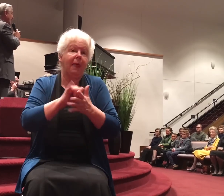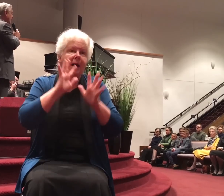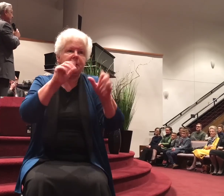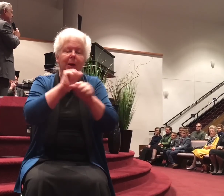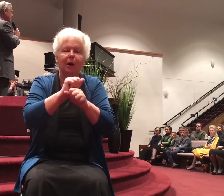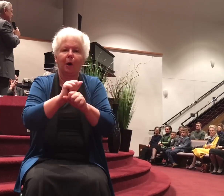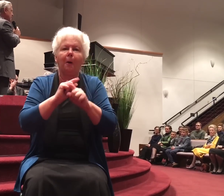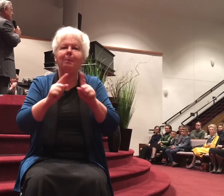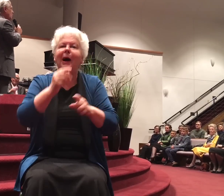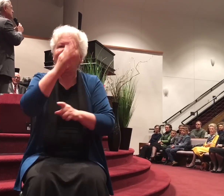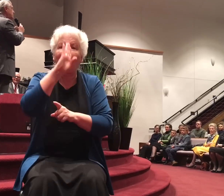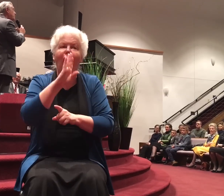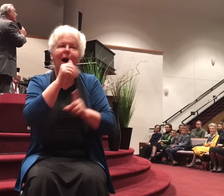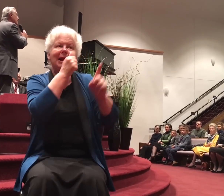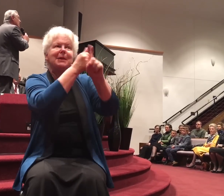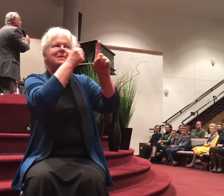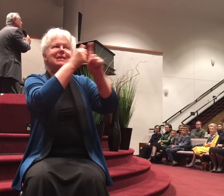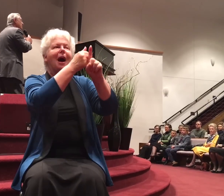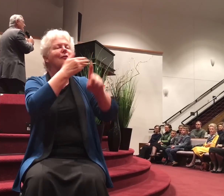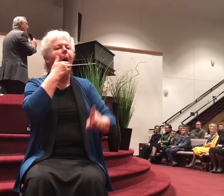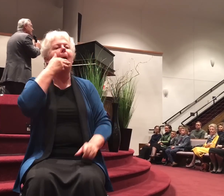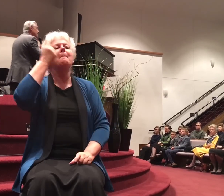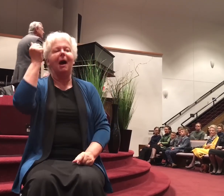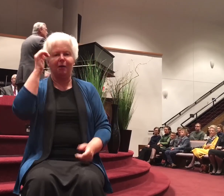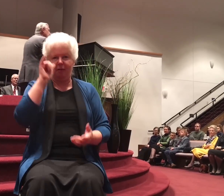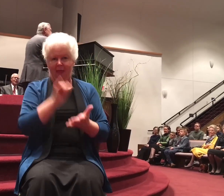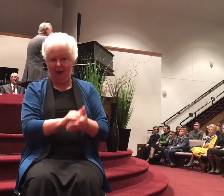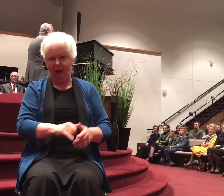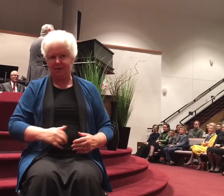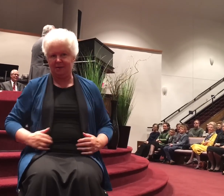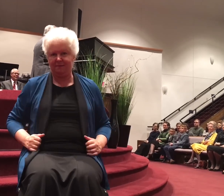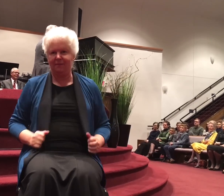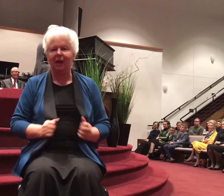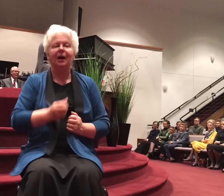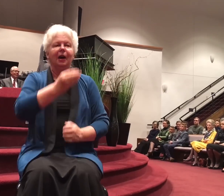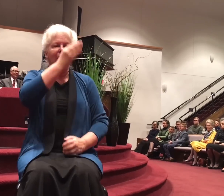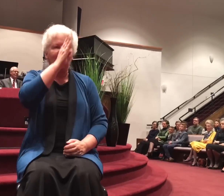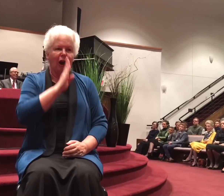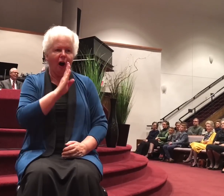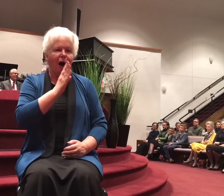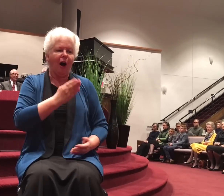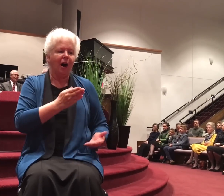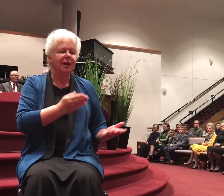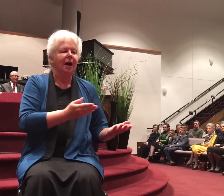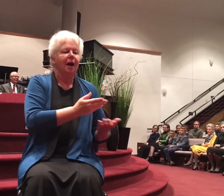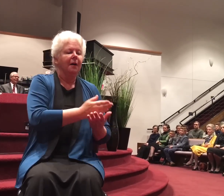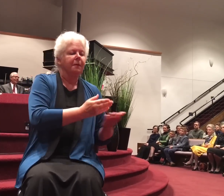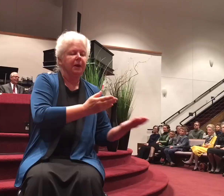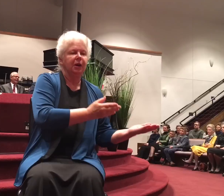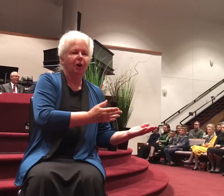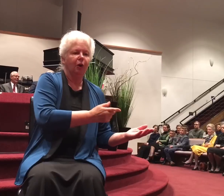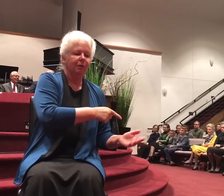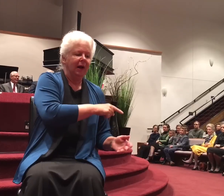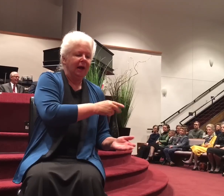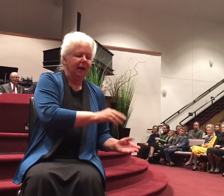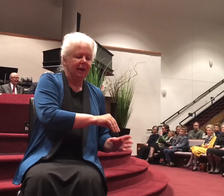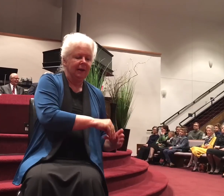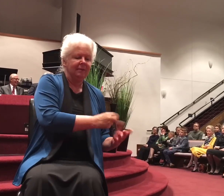God had was better than that. God brought him out whole